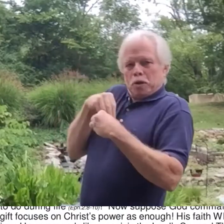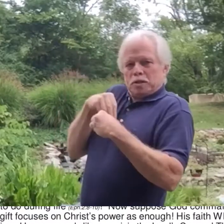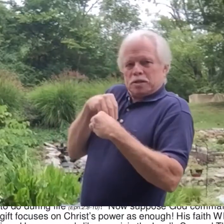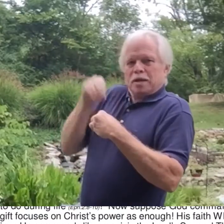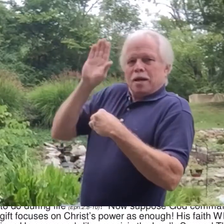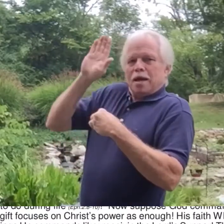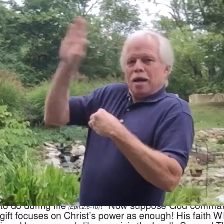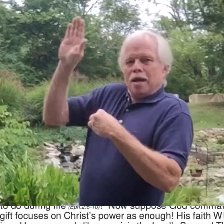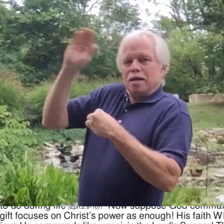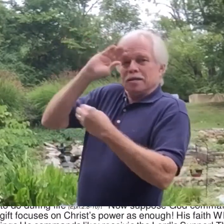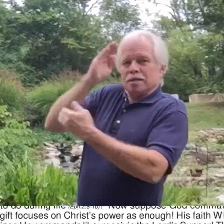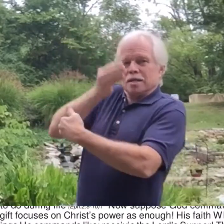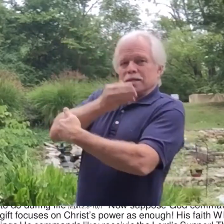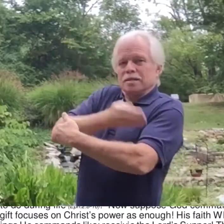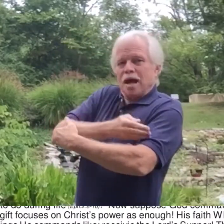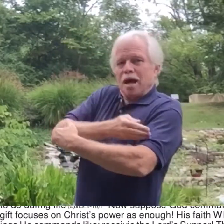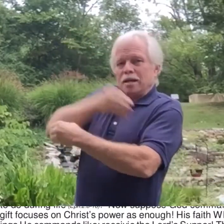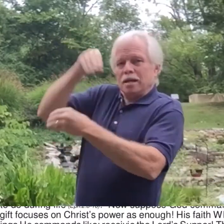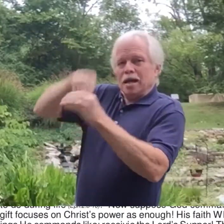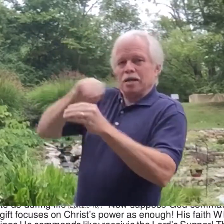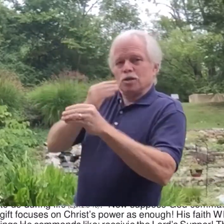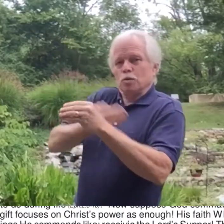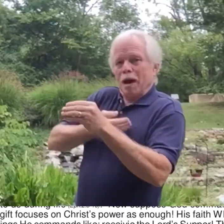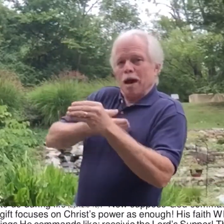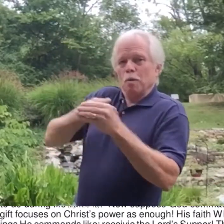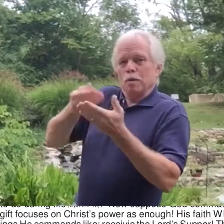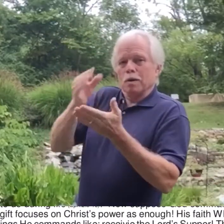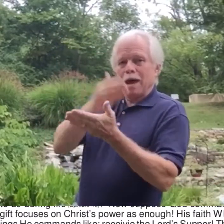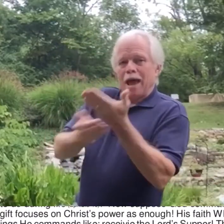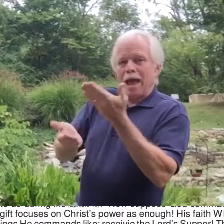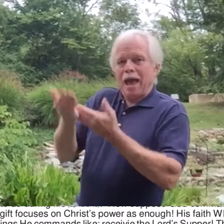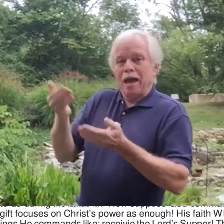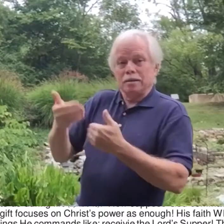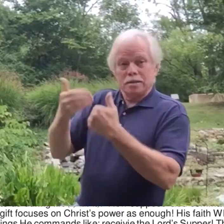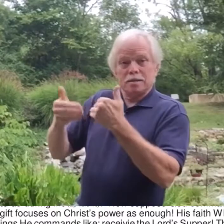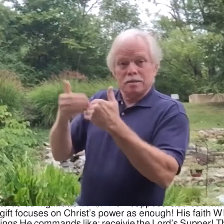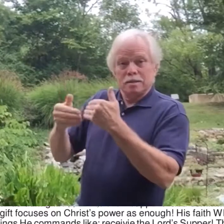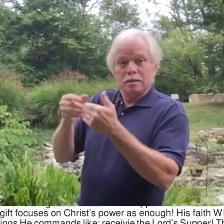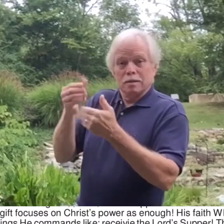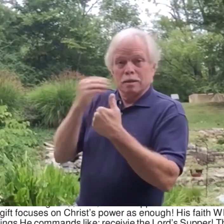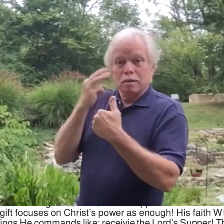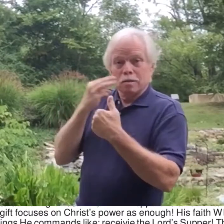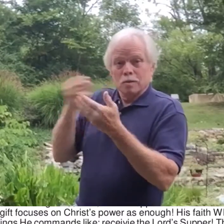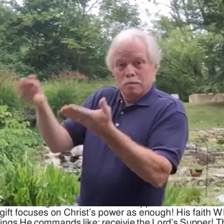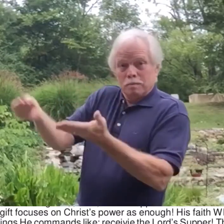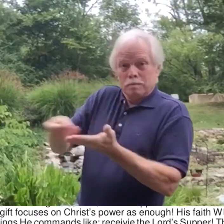puts His Son into our hands,